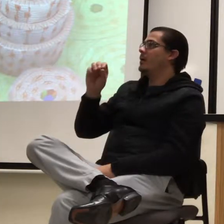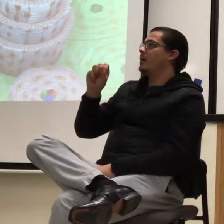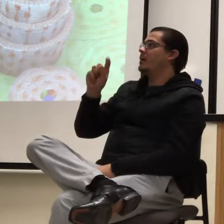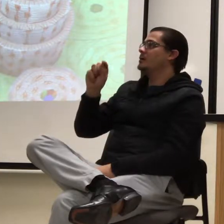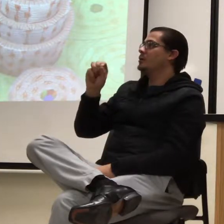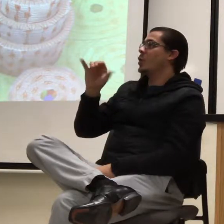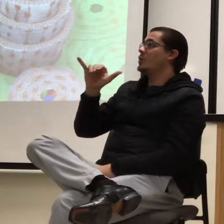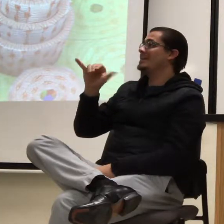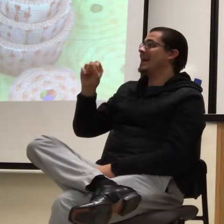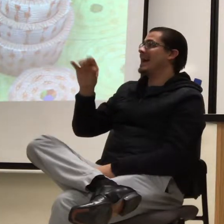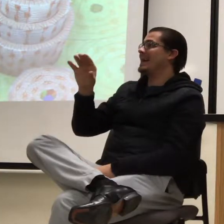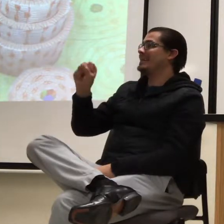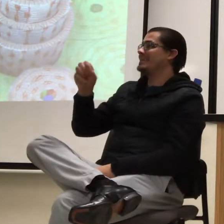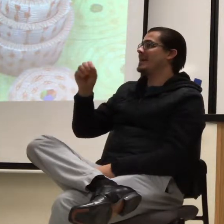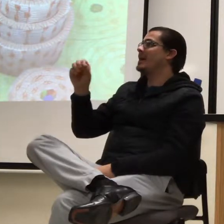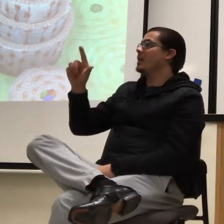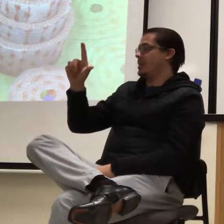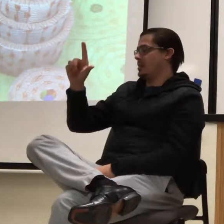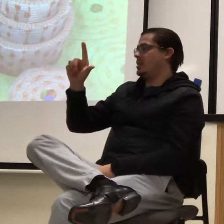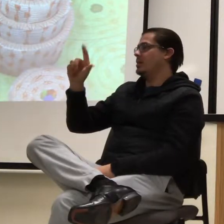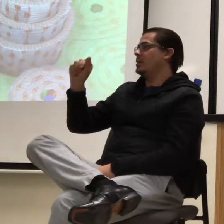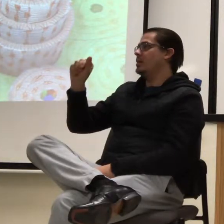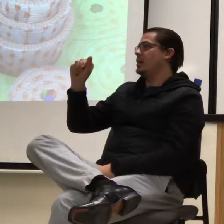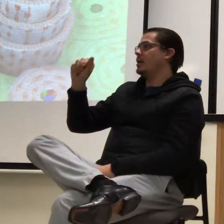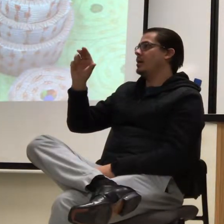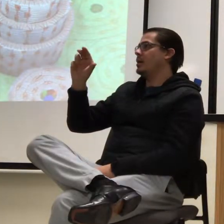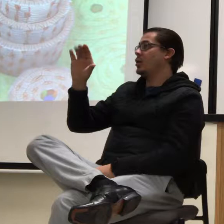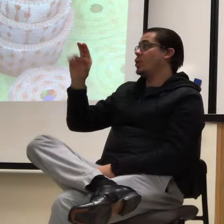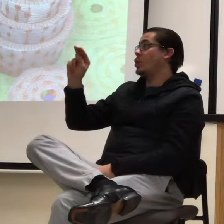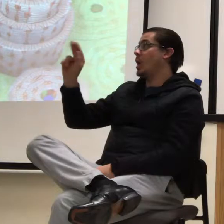lacuna. And, well, they're in each layer.